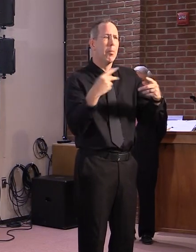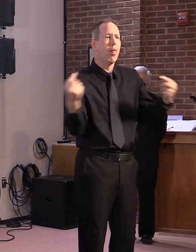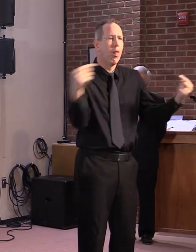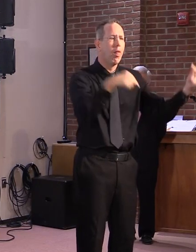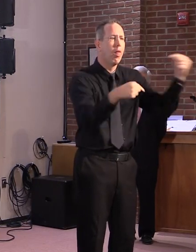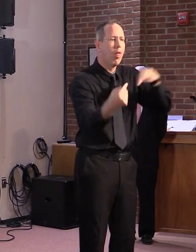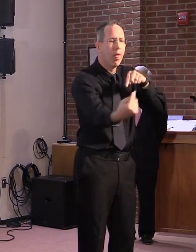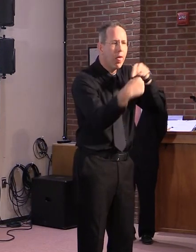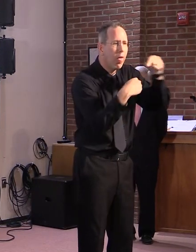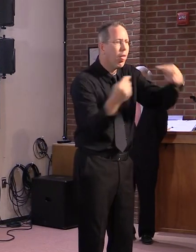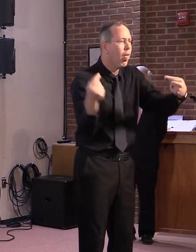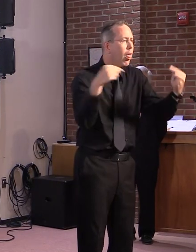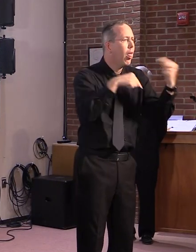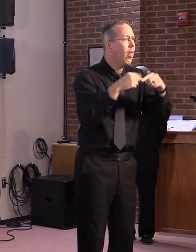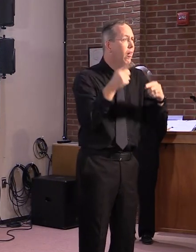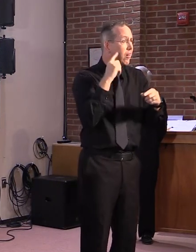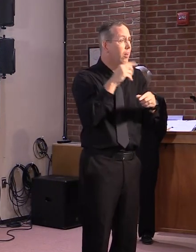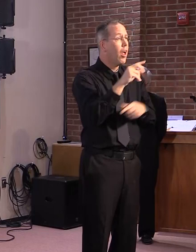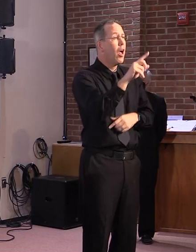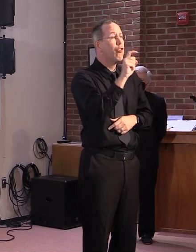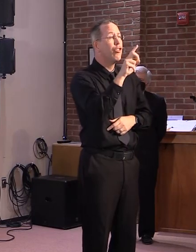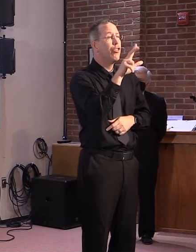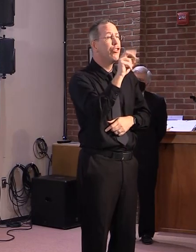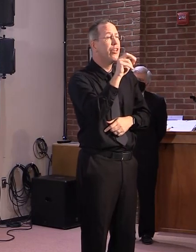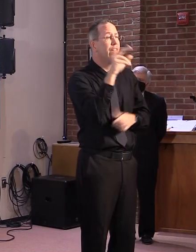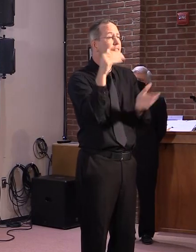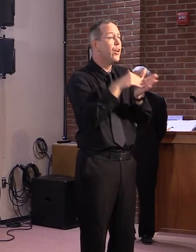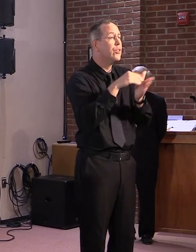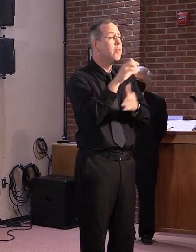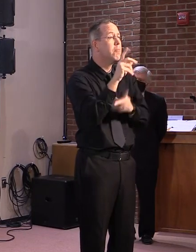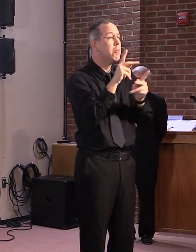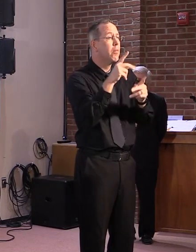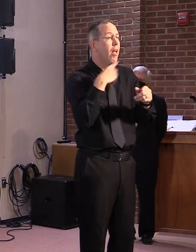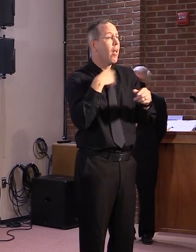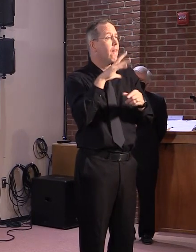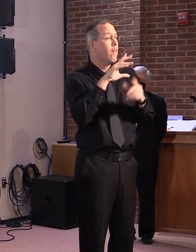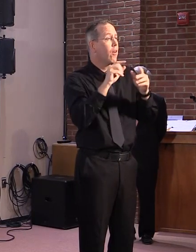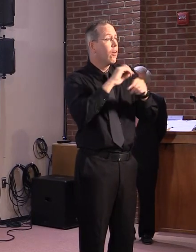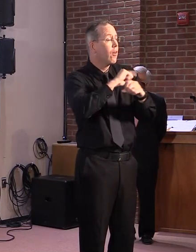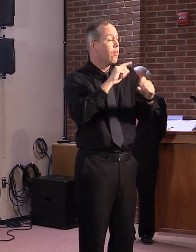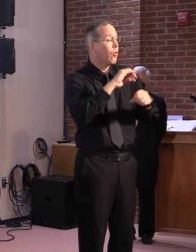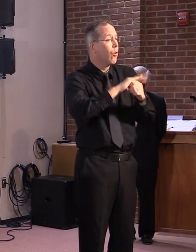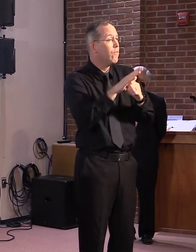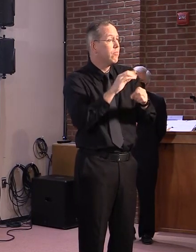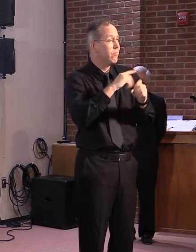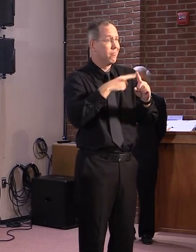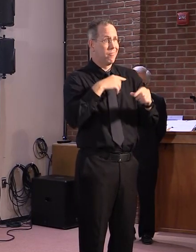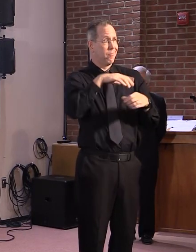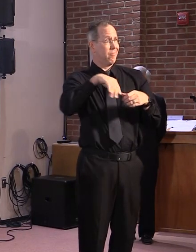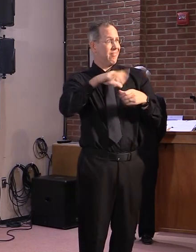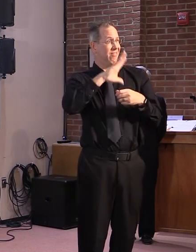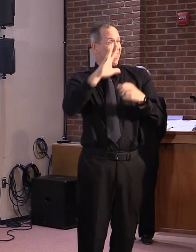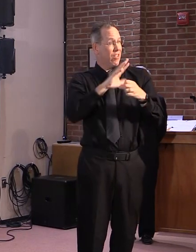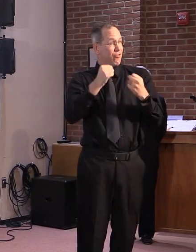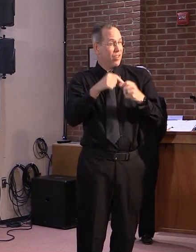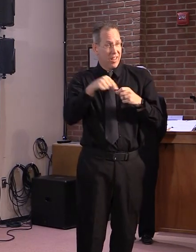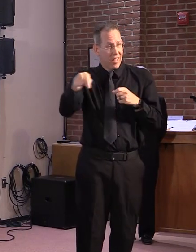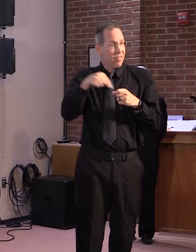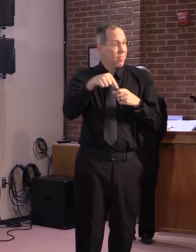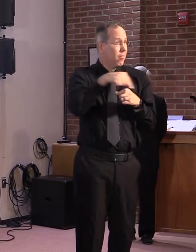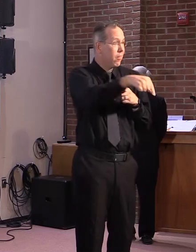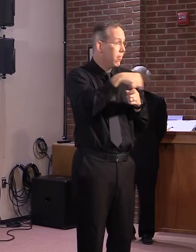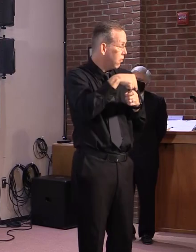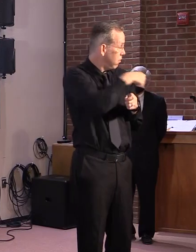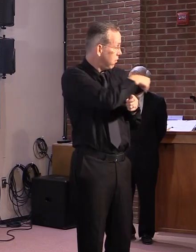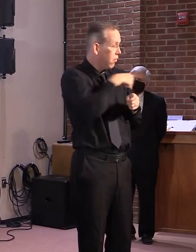about 20% of our population. This is why I've taken a cautious approach, because we have to watch